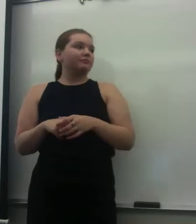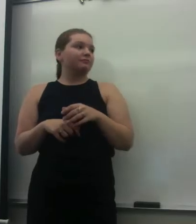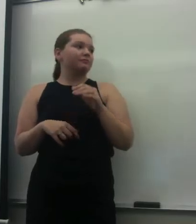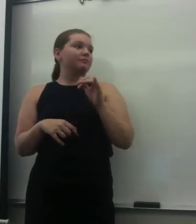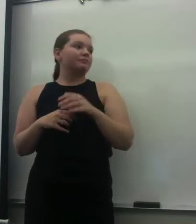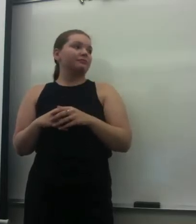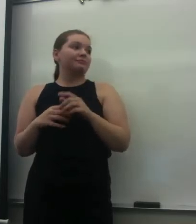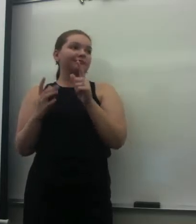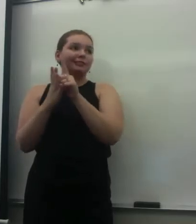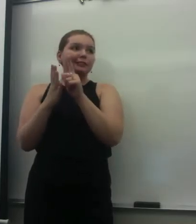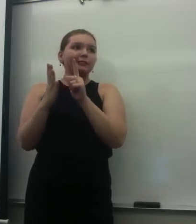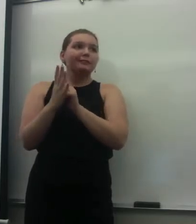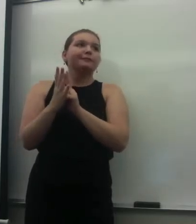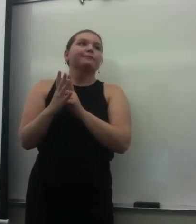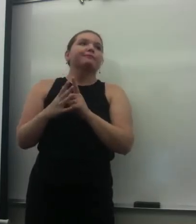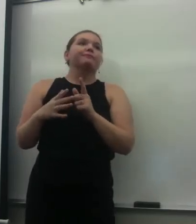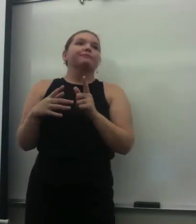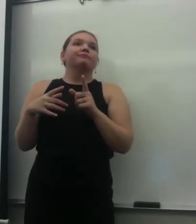legal interactions before they have to interpret.